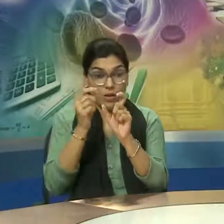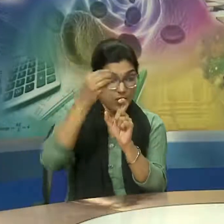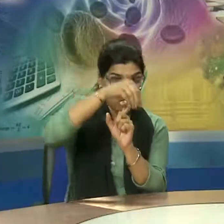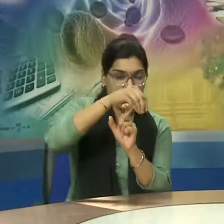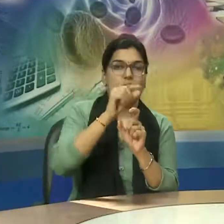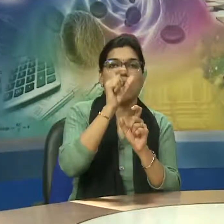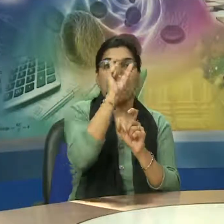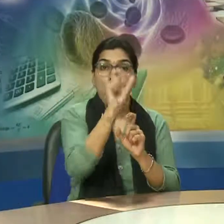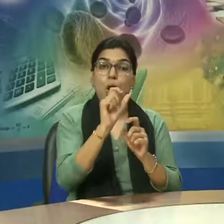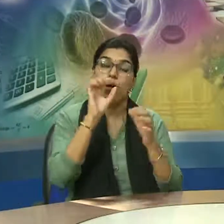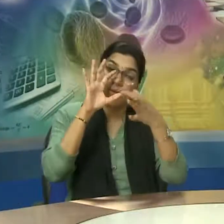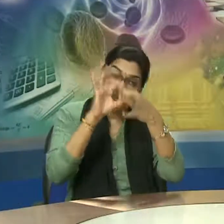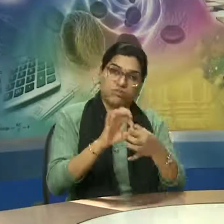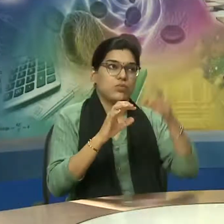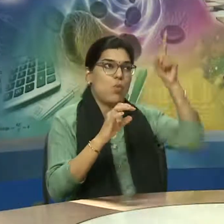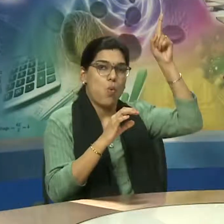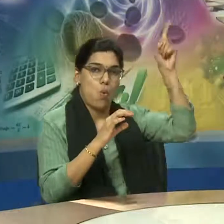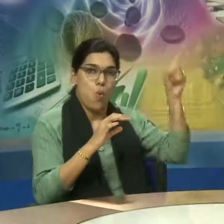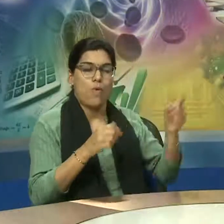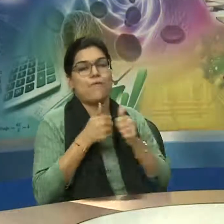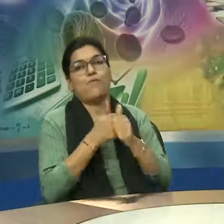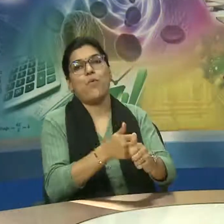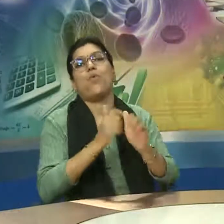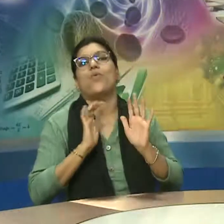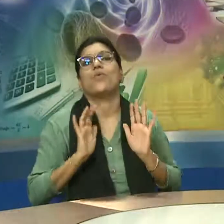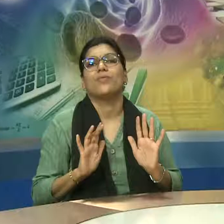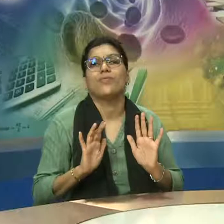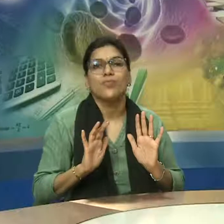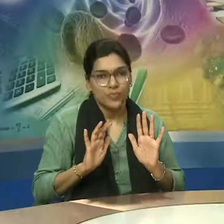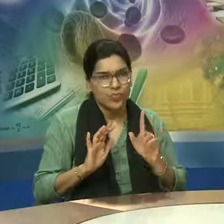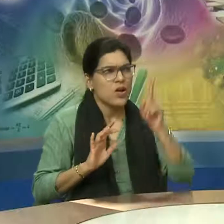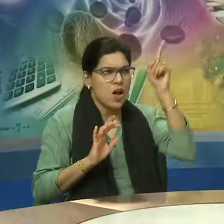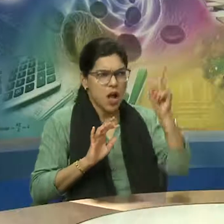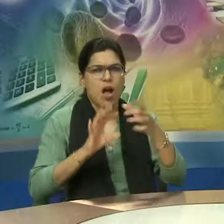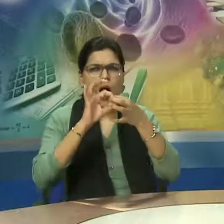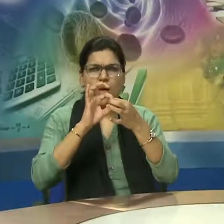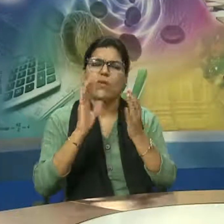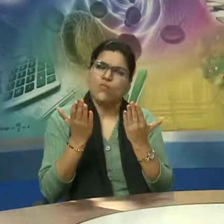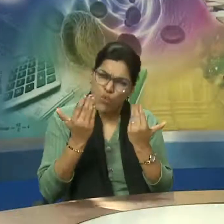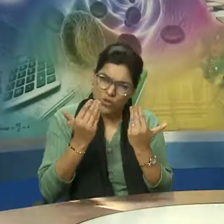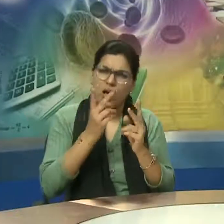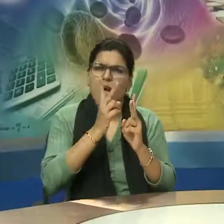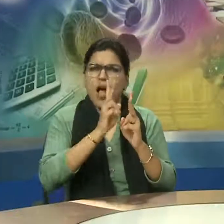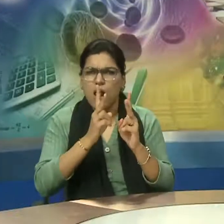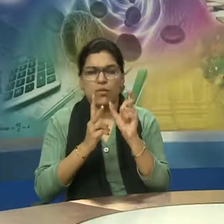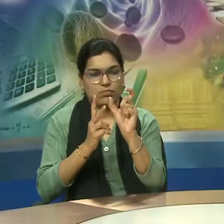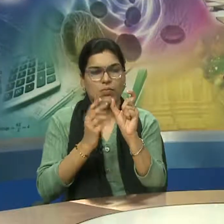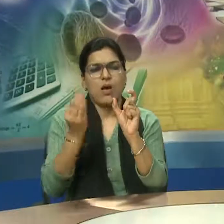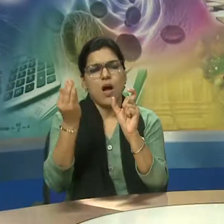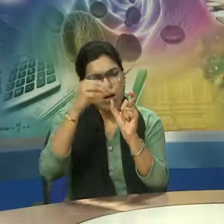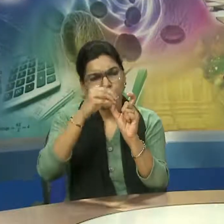Prefix are the words which we added in the beginning of main word.